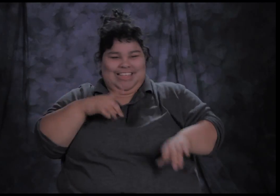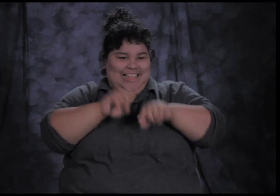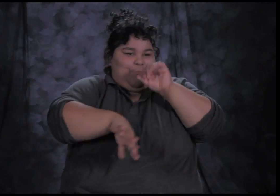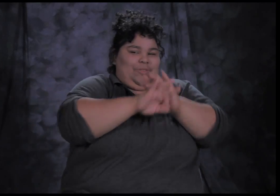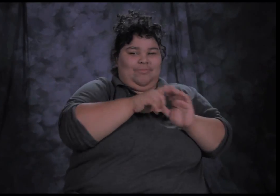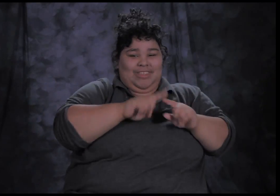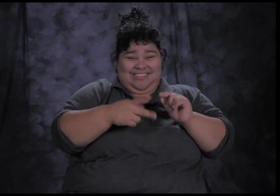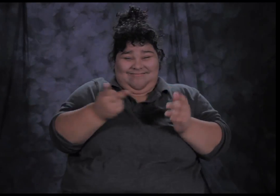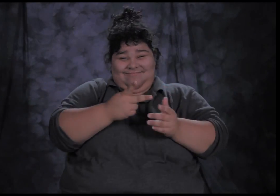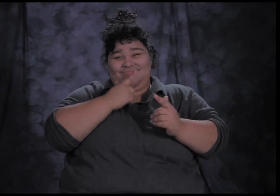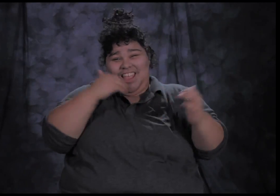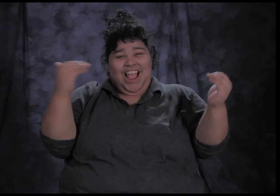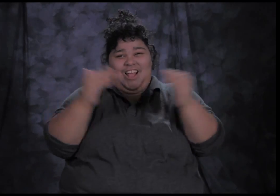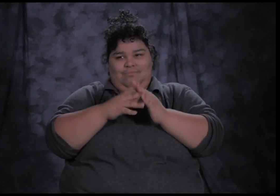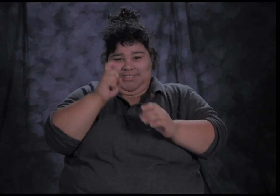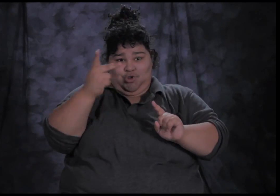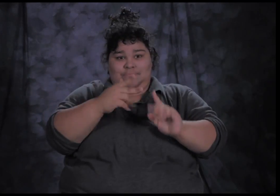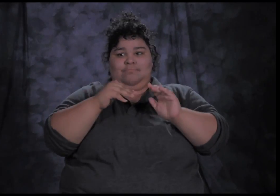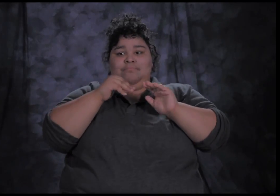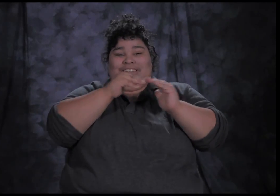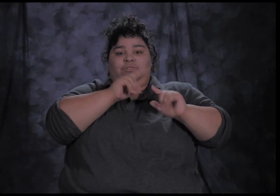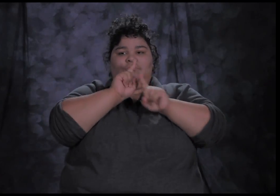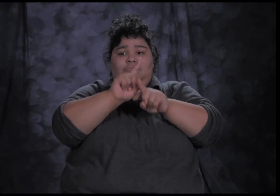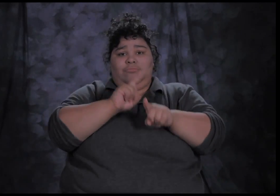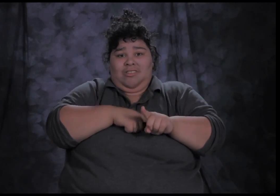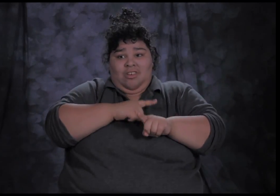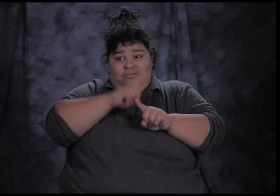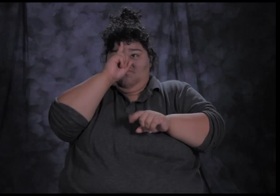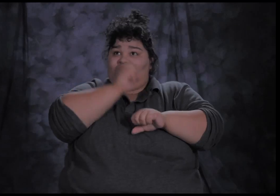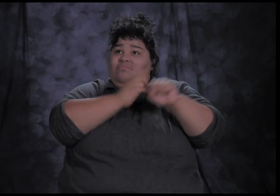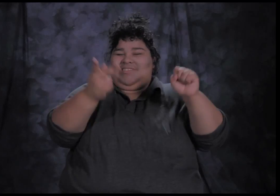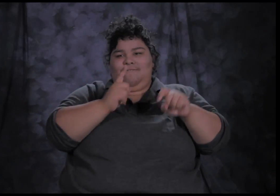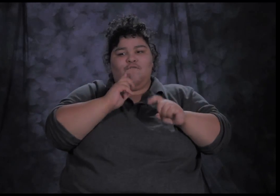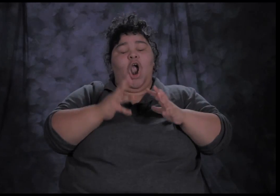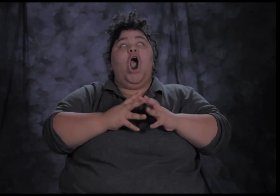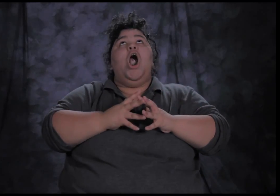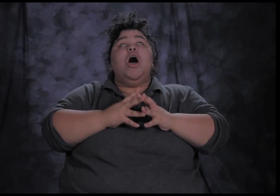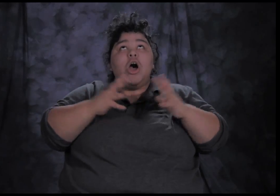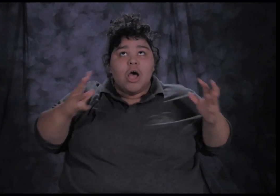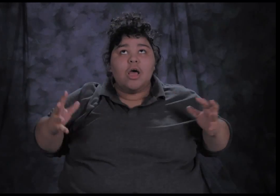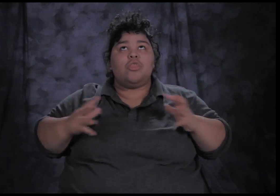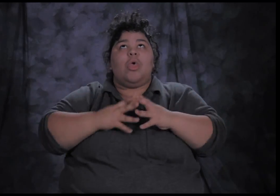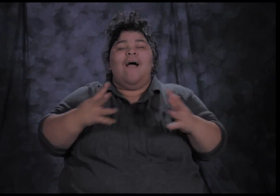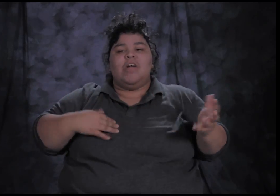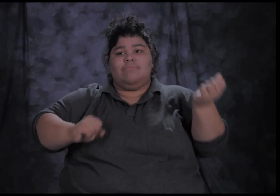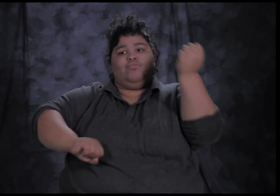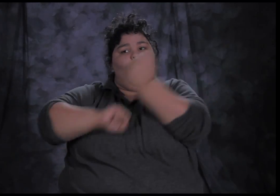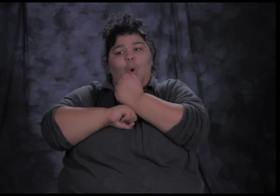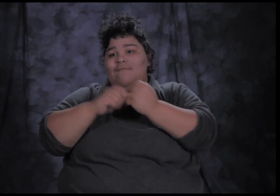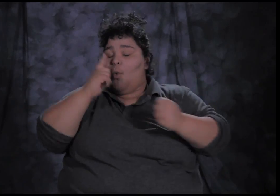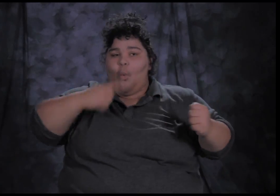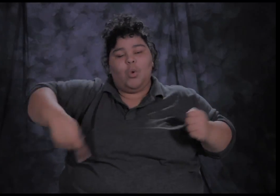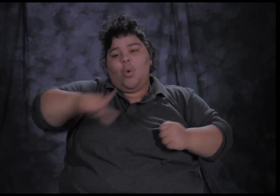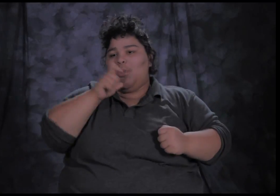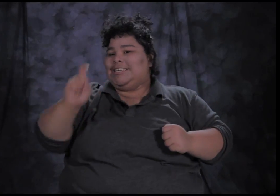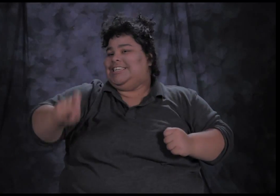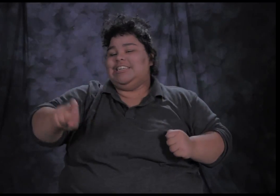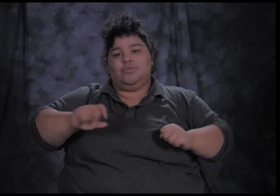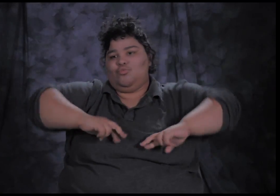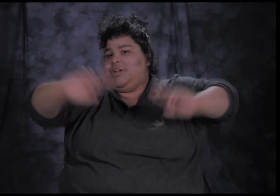They both have pros and cons, and I can't say one is better than the other. They're both wonderful supportive groups. I've grown a